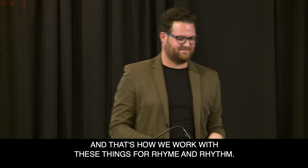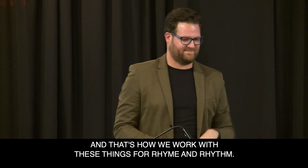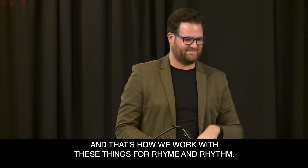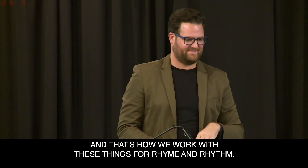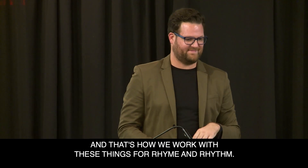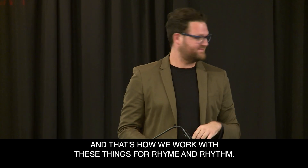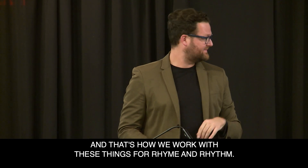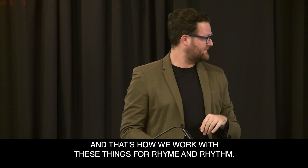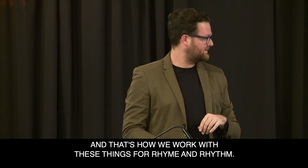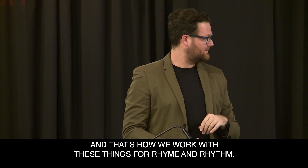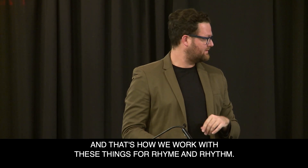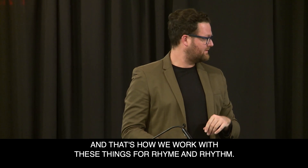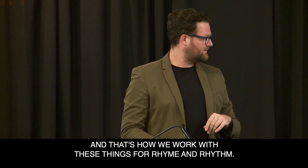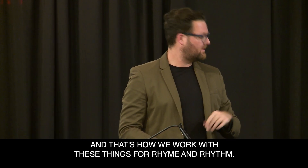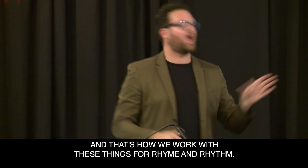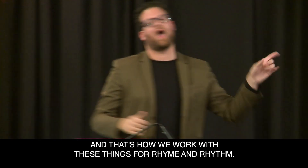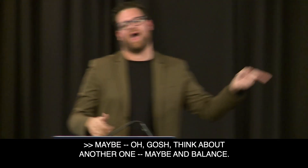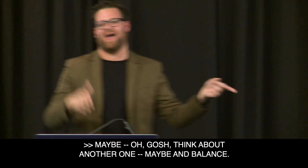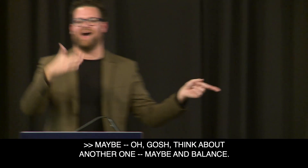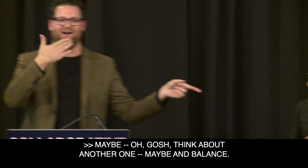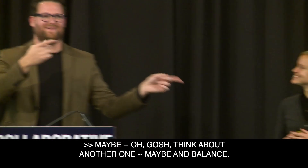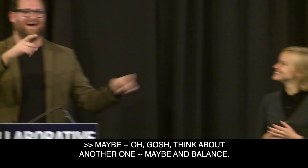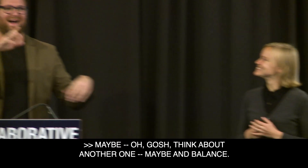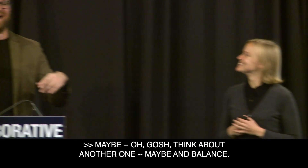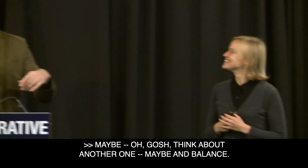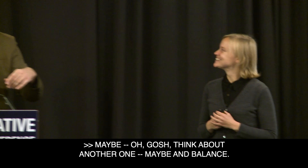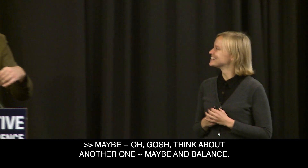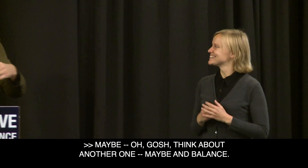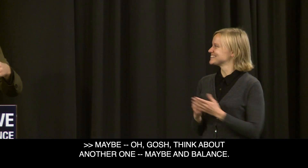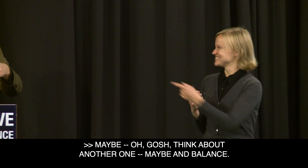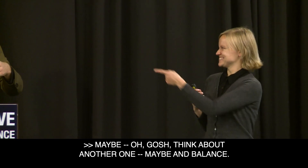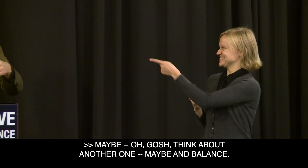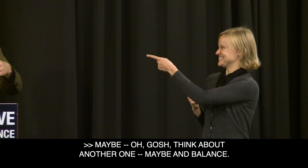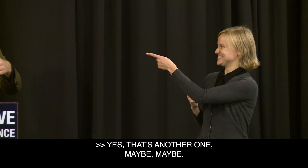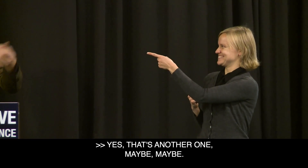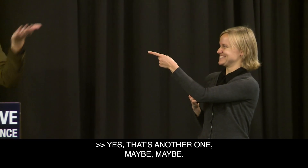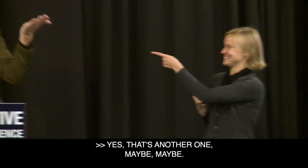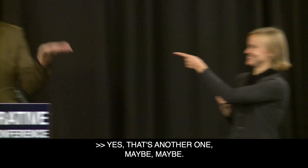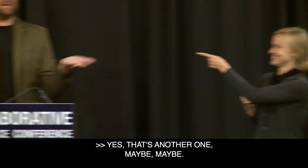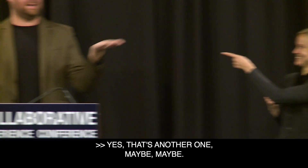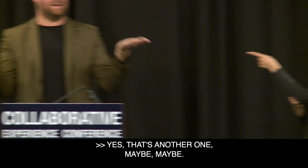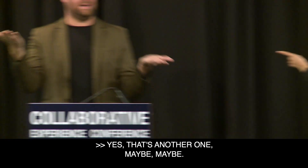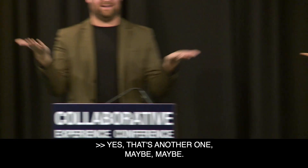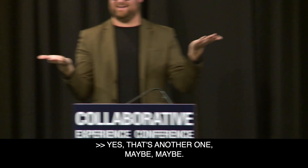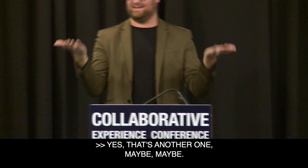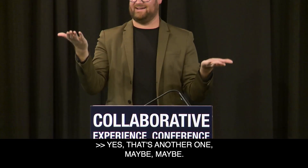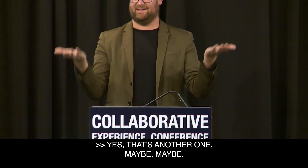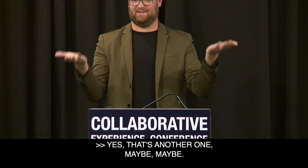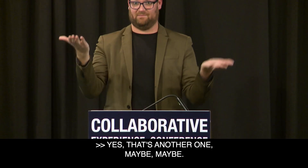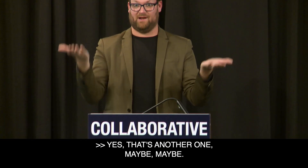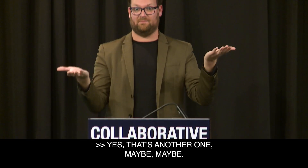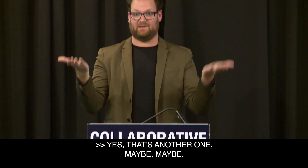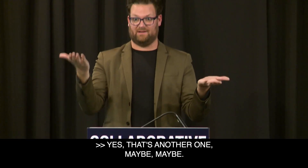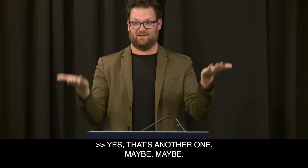things for rhyme and rhythm. Maybe, gosh, think about another one, maybe imbalance. Yes, this is another one. Maybe.